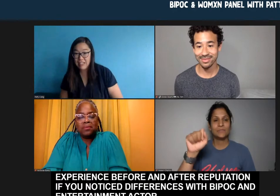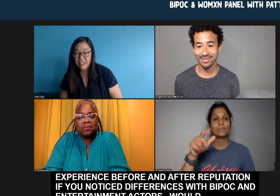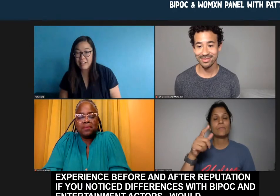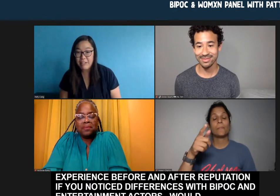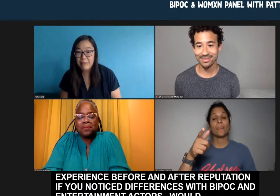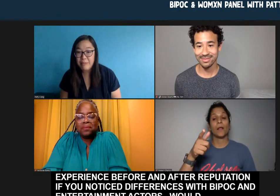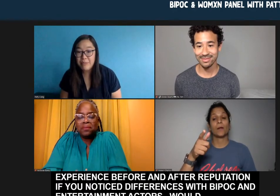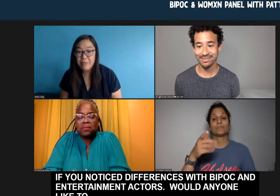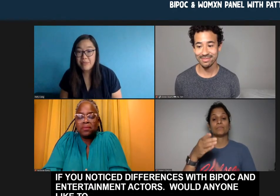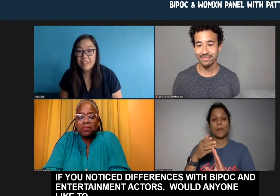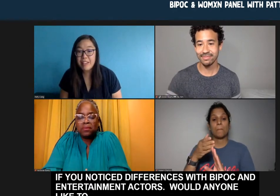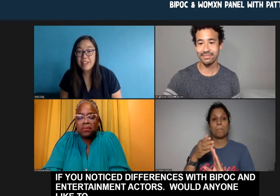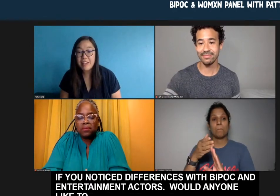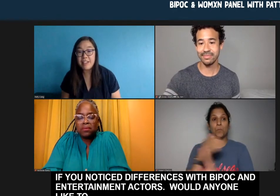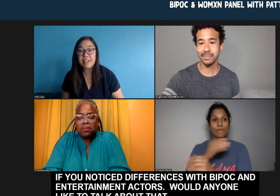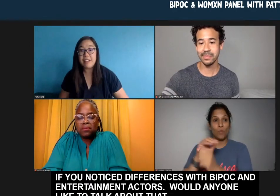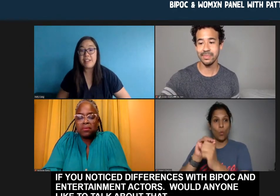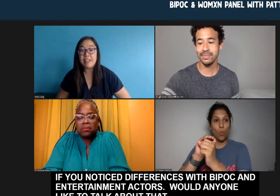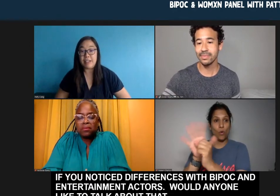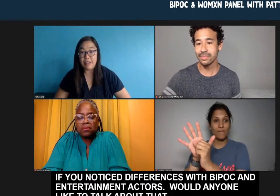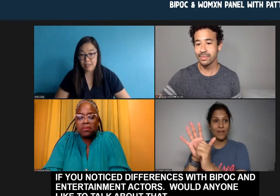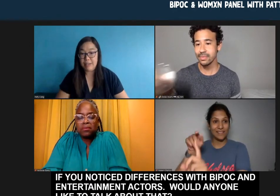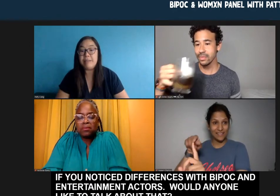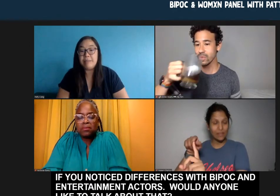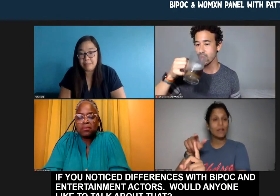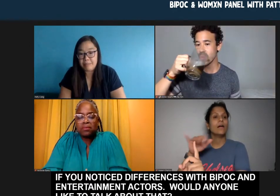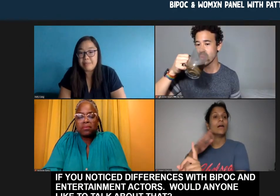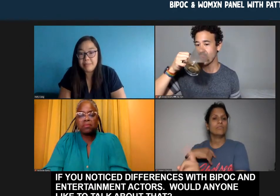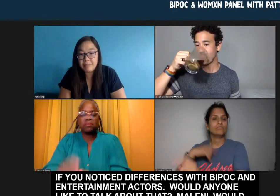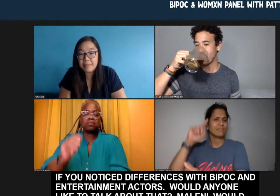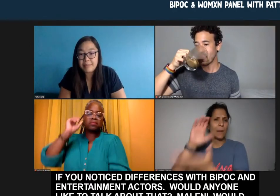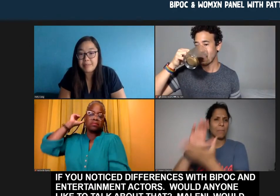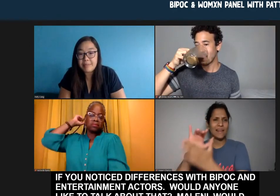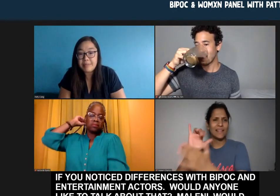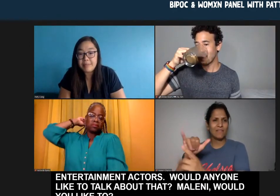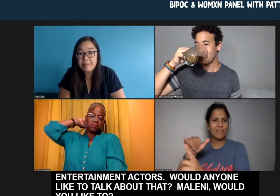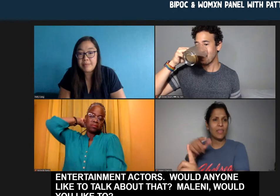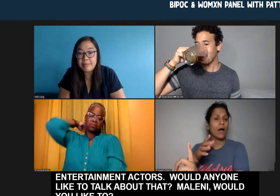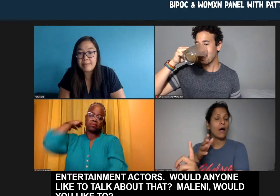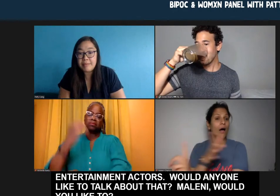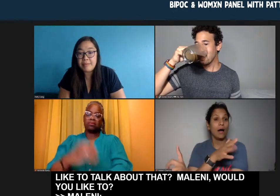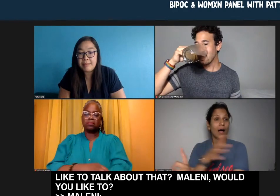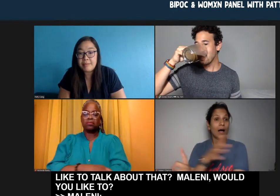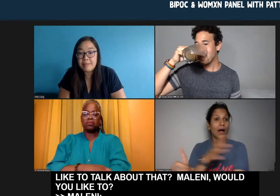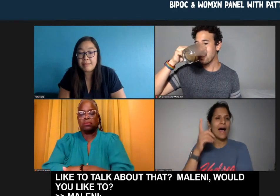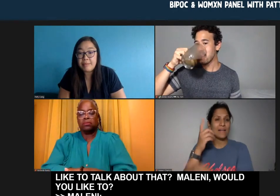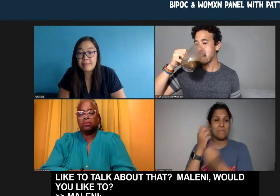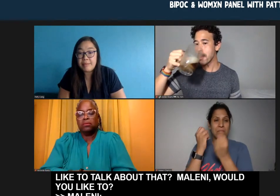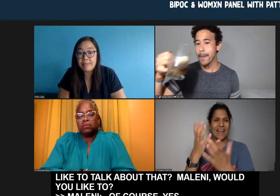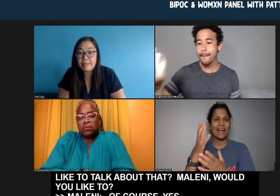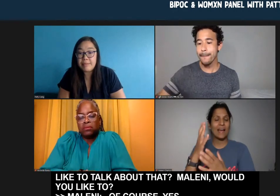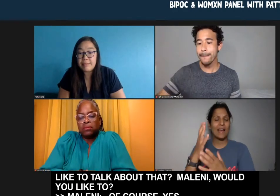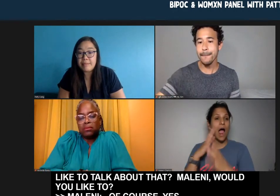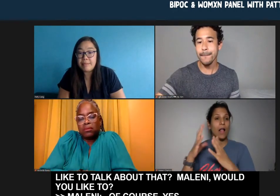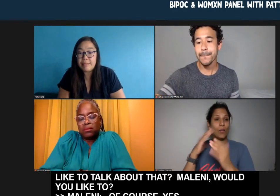Malini, would you like to? Of course, yeah. So before COVID-19, I believe that everything before